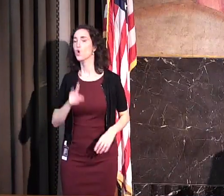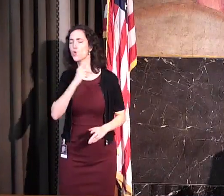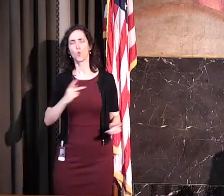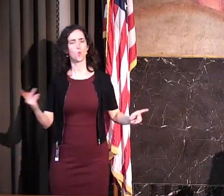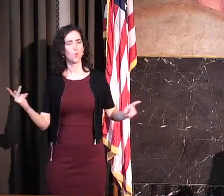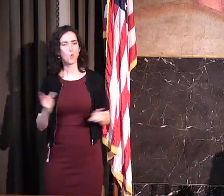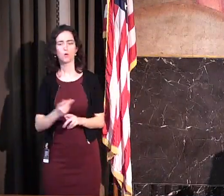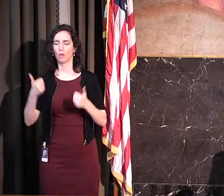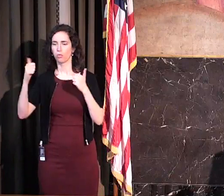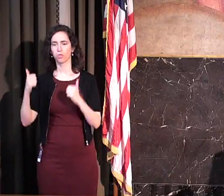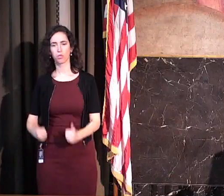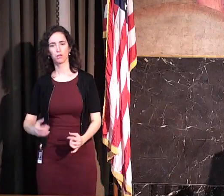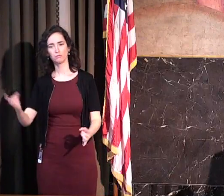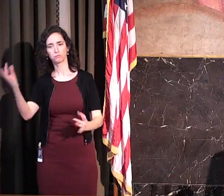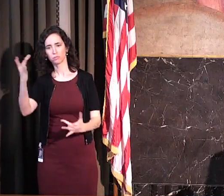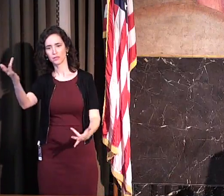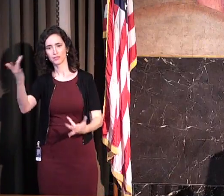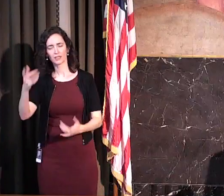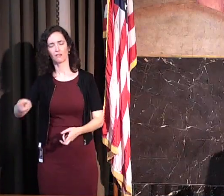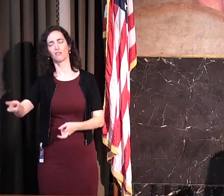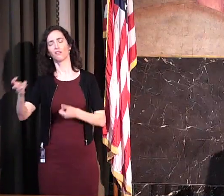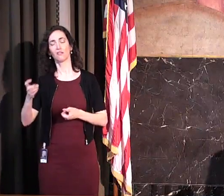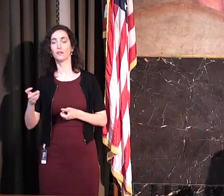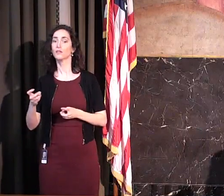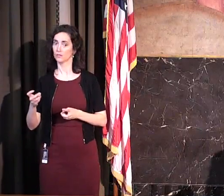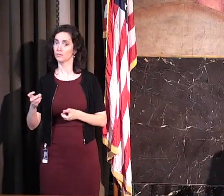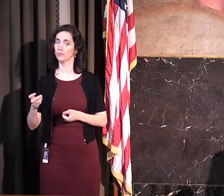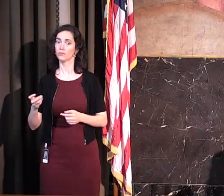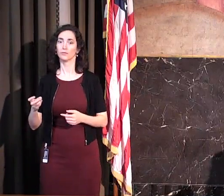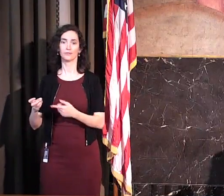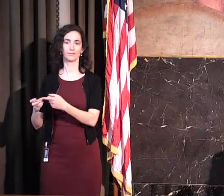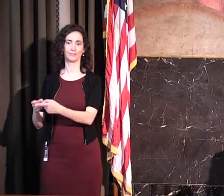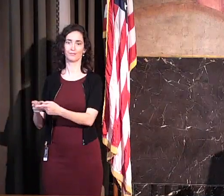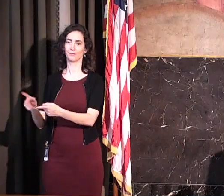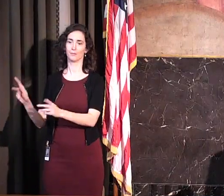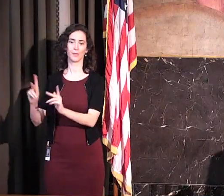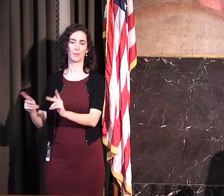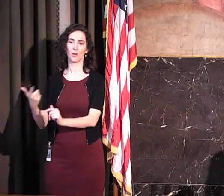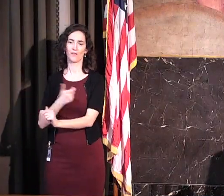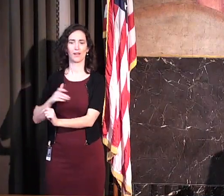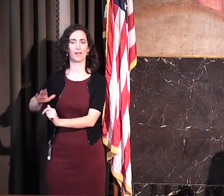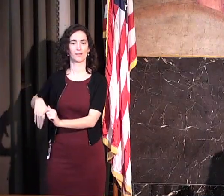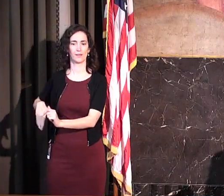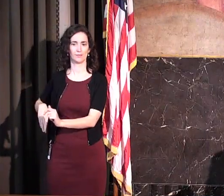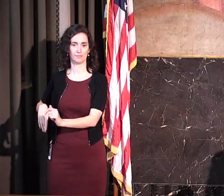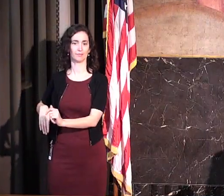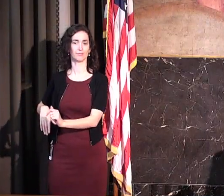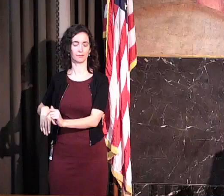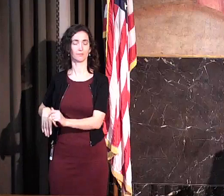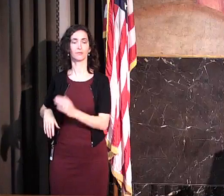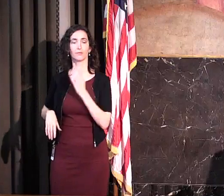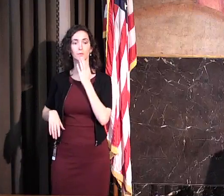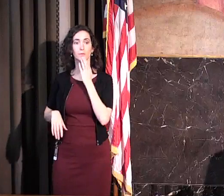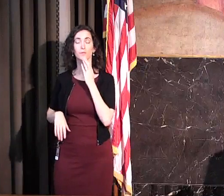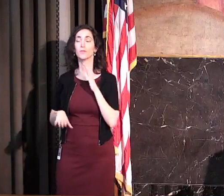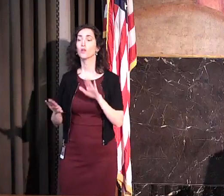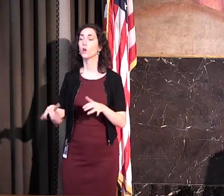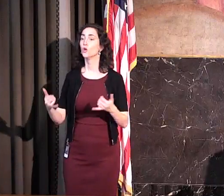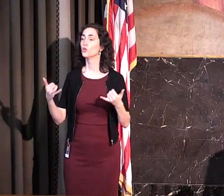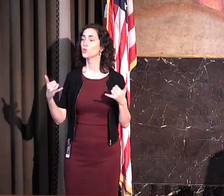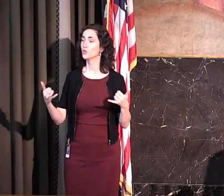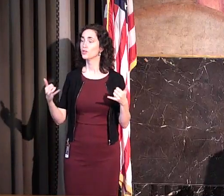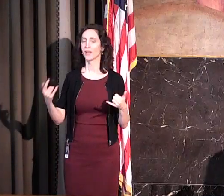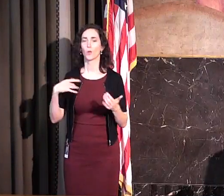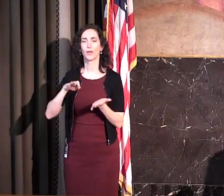more often than not, and that's an understatement, it's individuals who are not yet fully vaccinated. To date, we are tracking